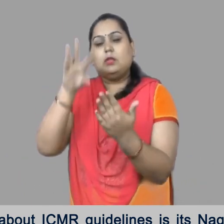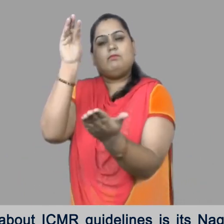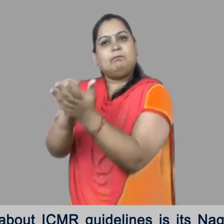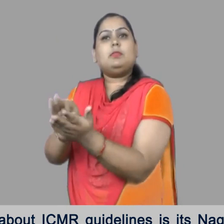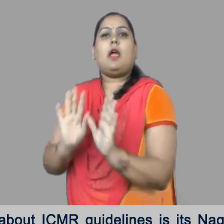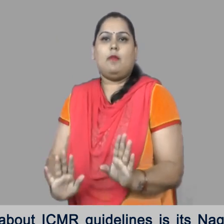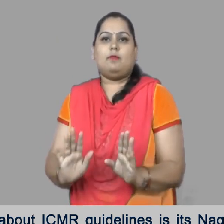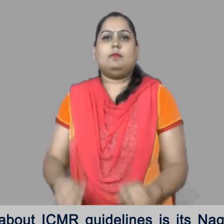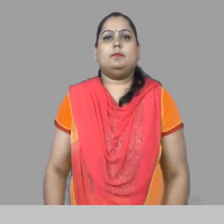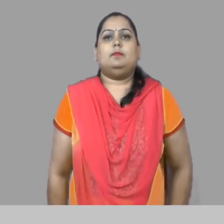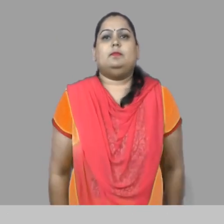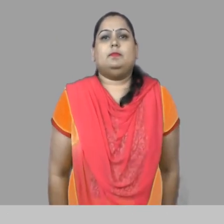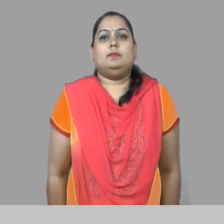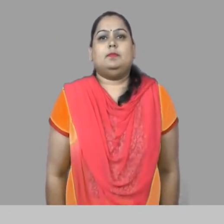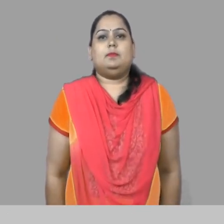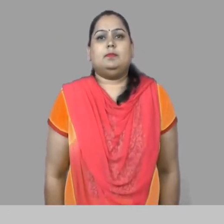for COVID-19.